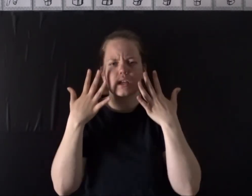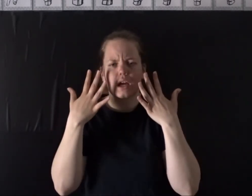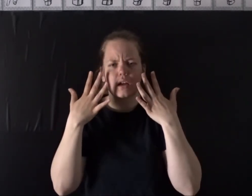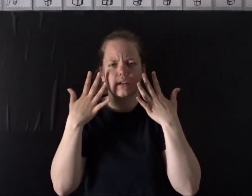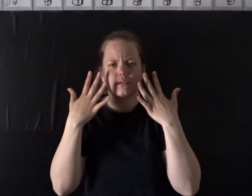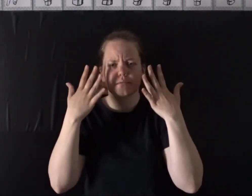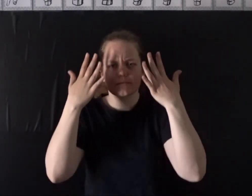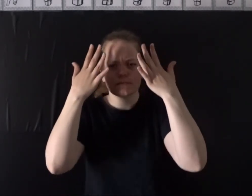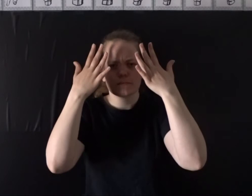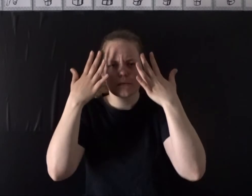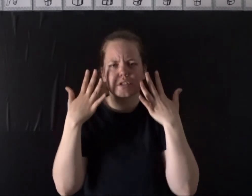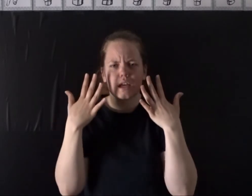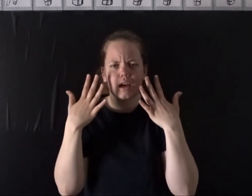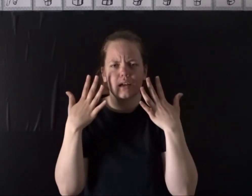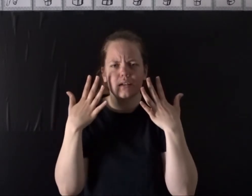sad, sad.